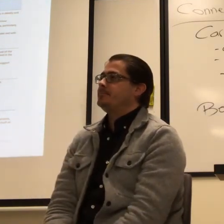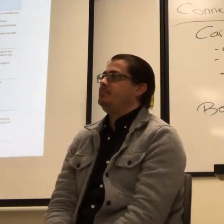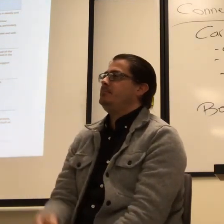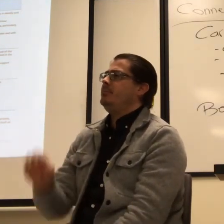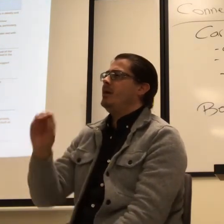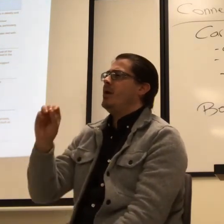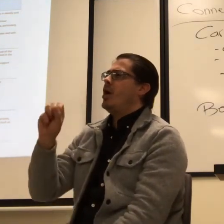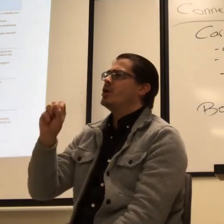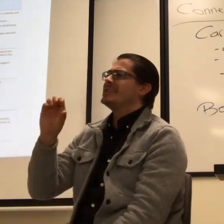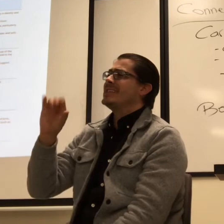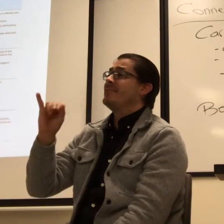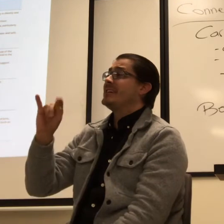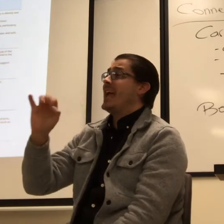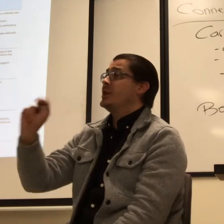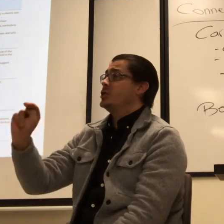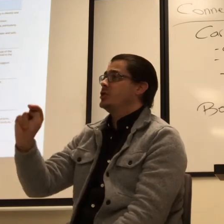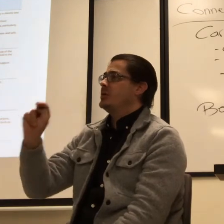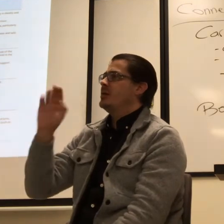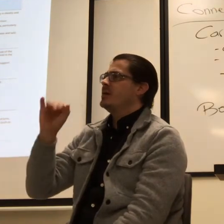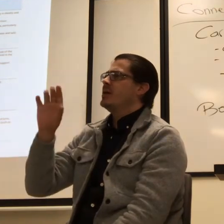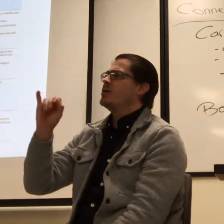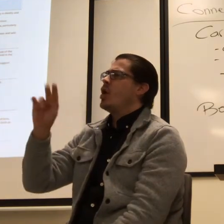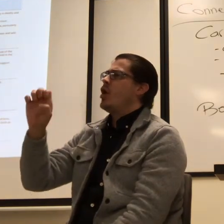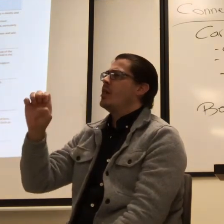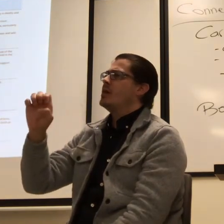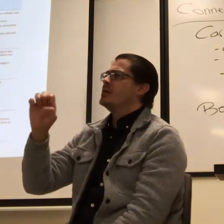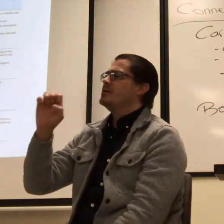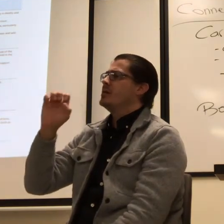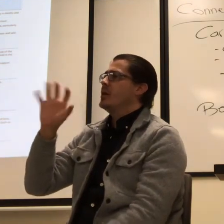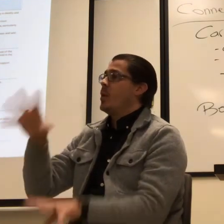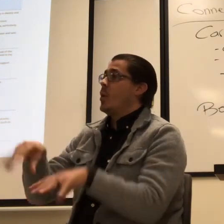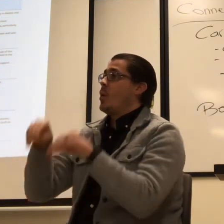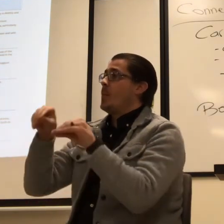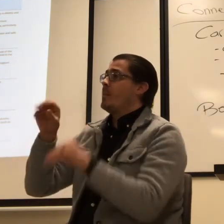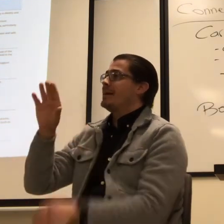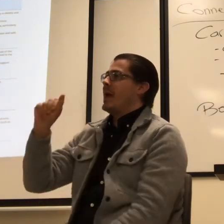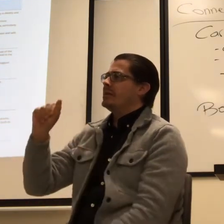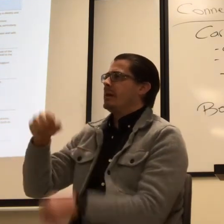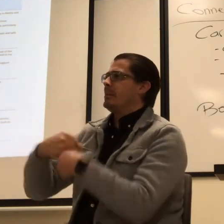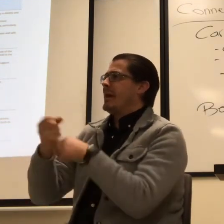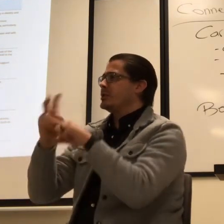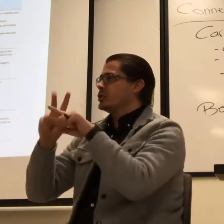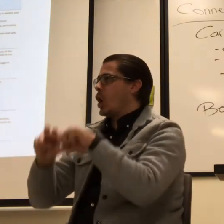Ossification is simply cartilage that takes up calcium and makes the salts, and